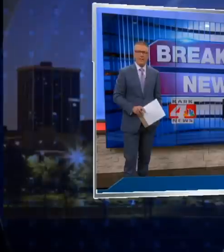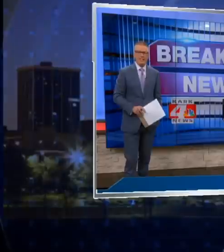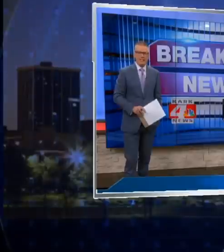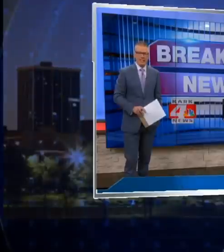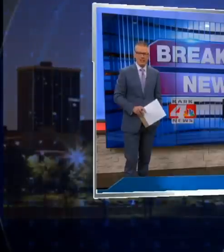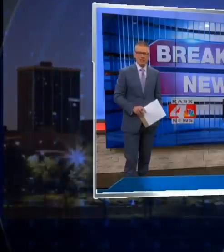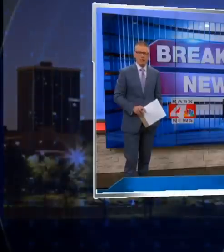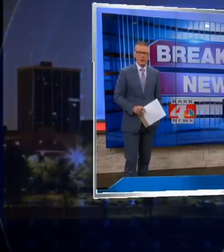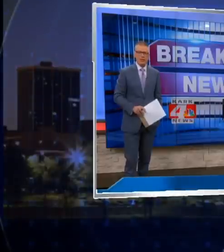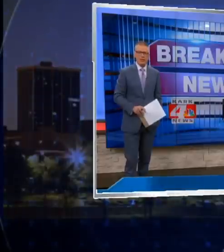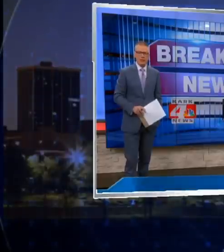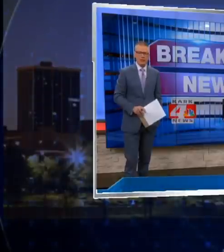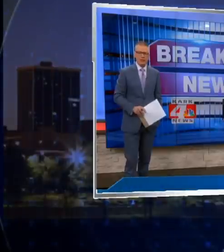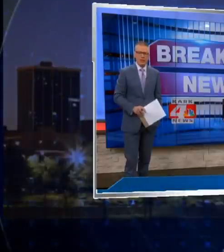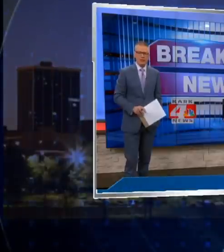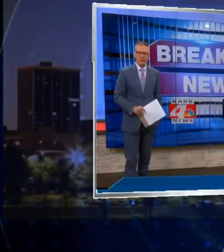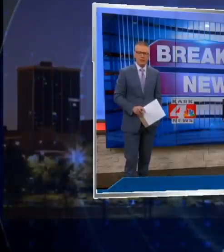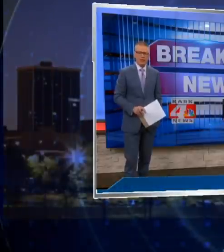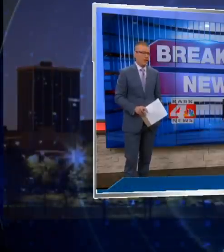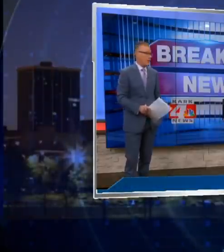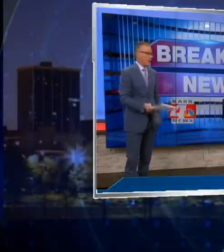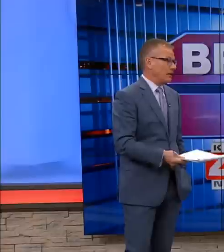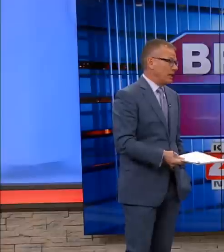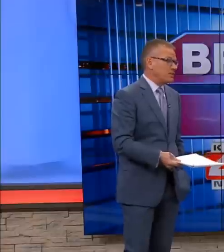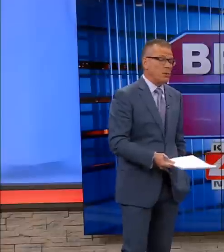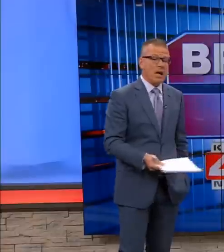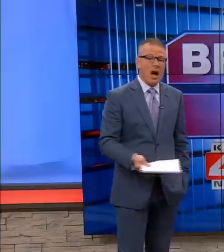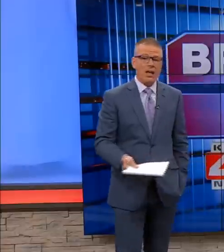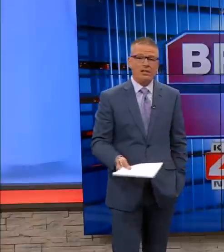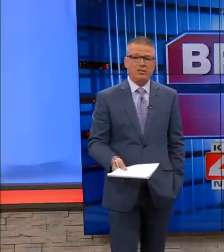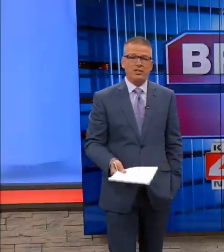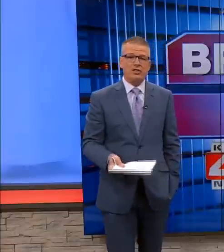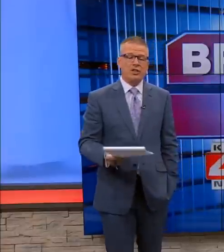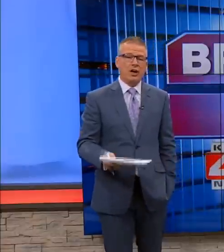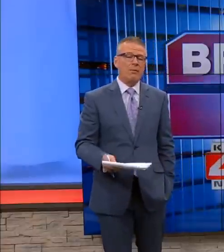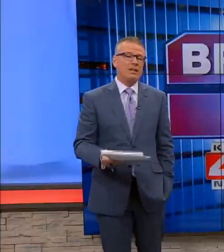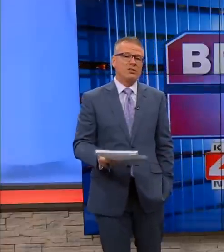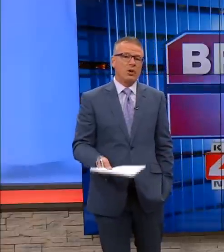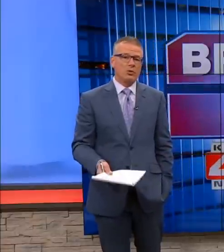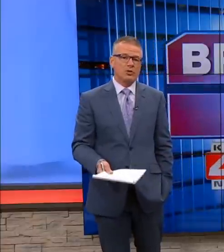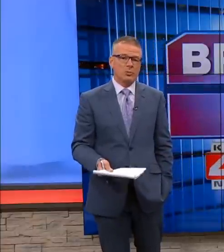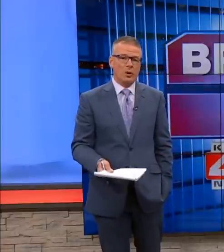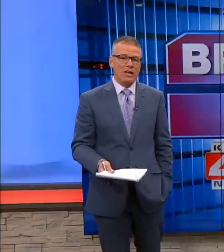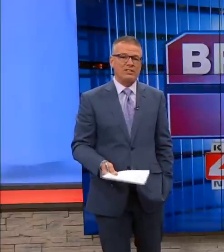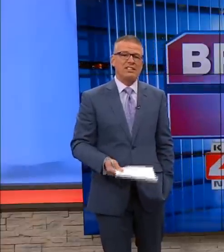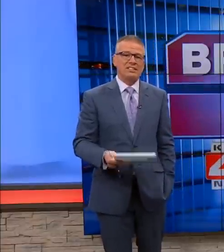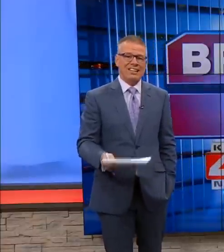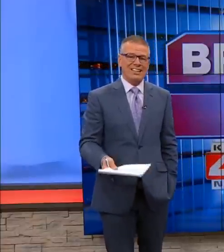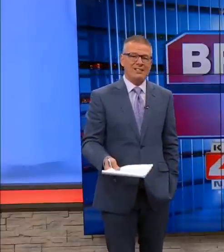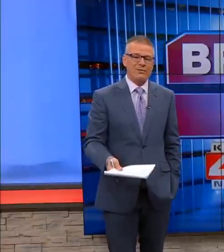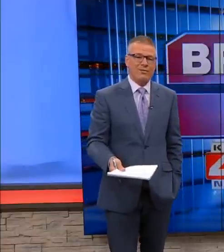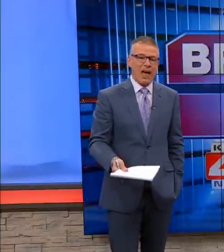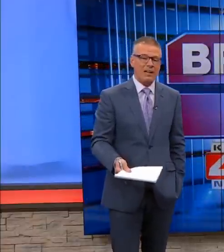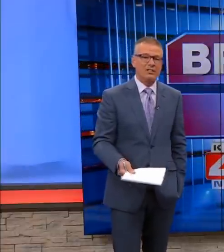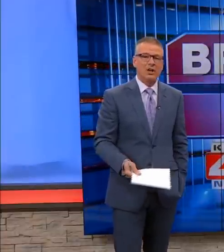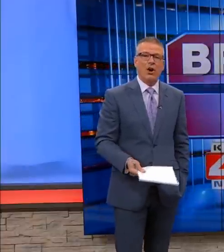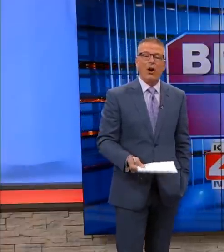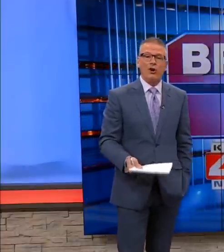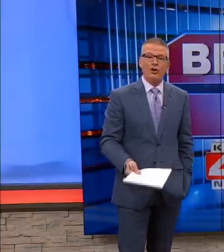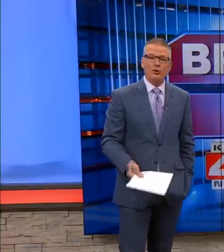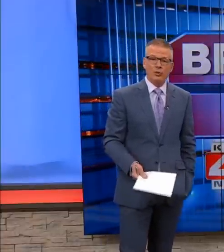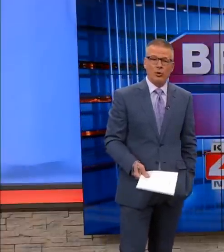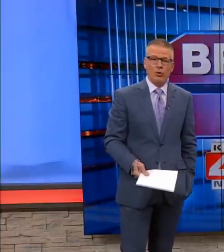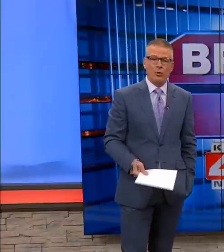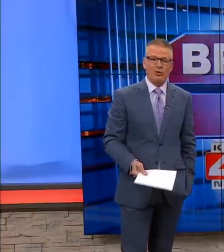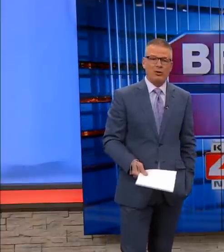COVID-19 situation here in the state of Arkansas. And let's be honest, this should come as no surprise. This is, in fact,